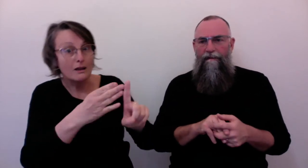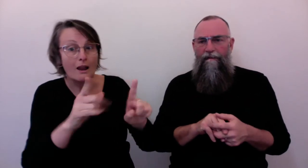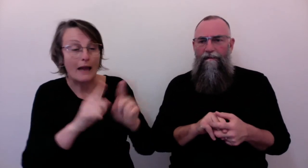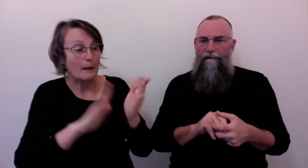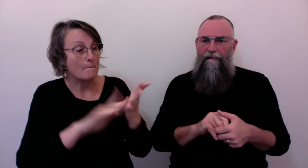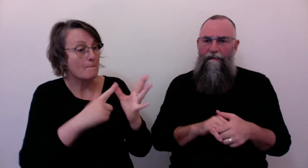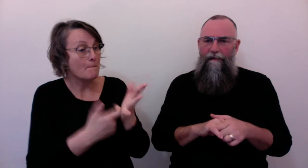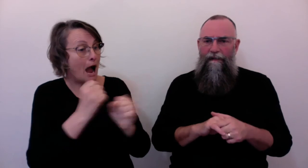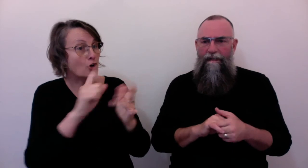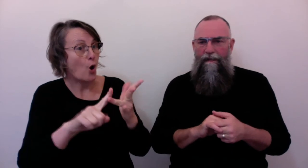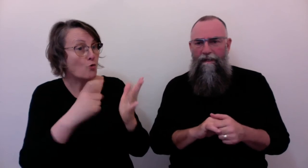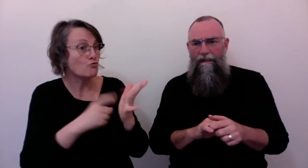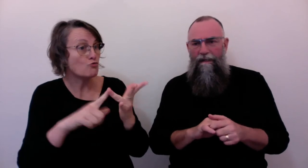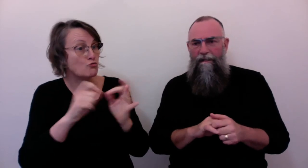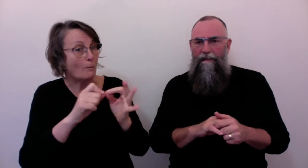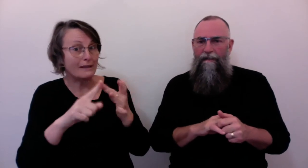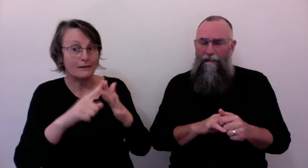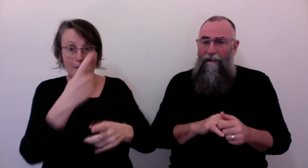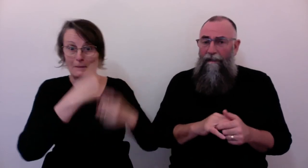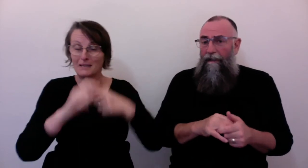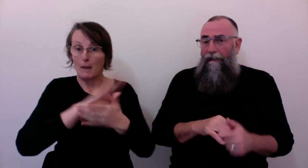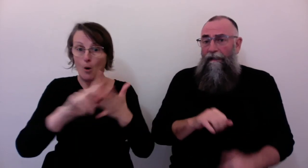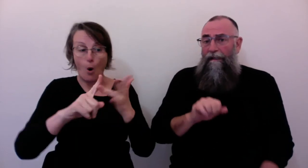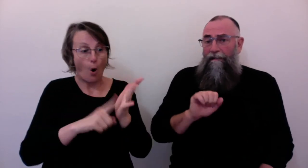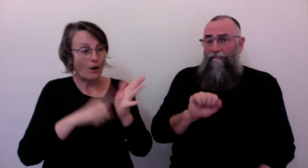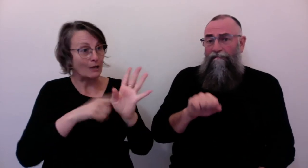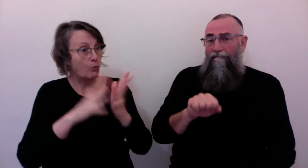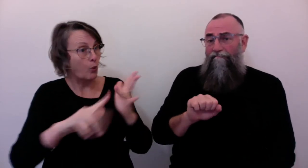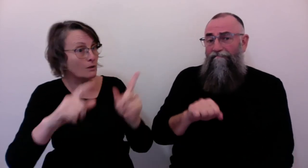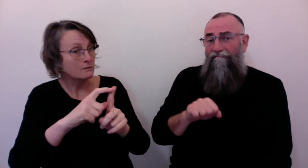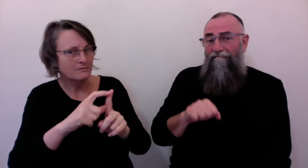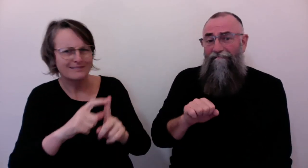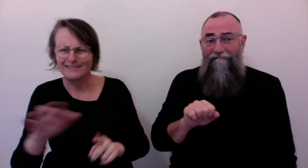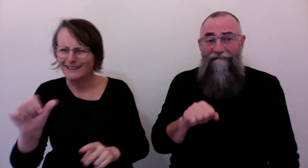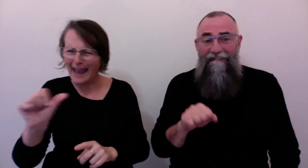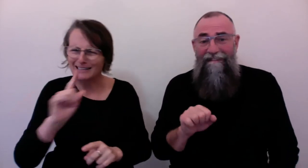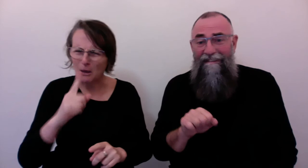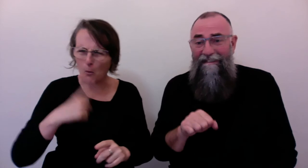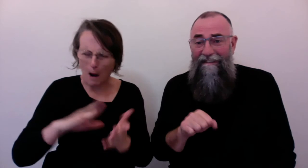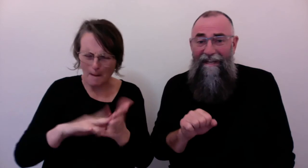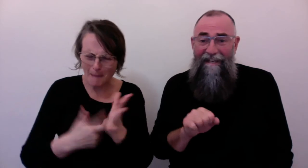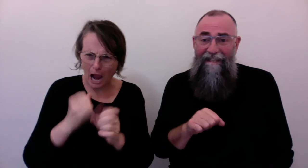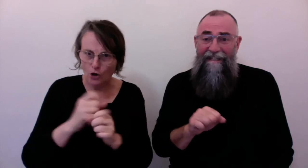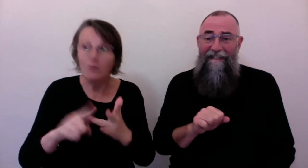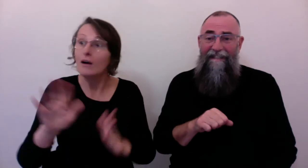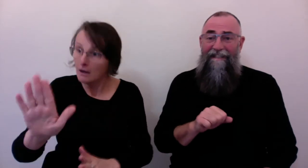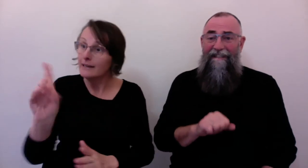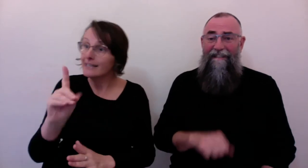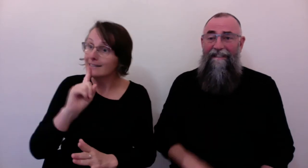Yeah. And hopefully there's opportunities there. You Yeah. probably could have gone for a better reference than Margot. She was on Robbie. Neighbours. Yeah, And now she's like and so was nominated.